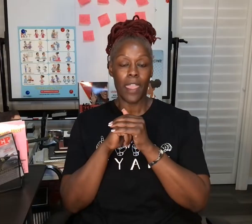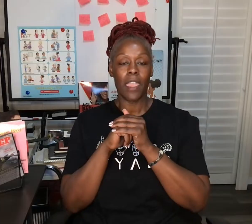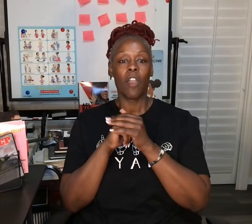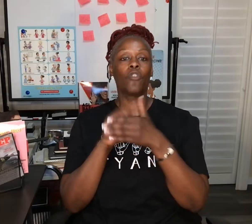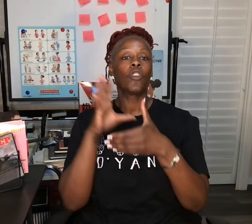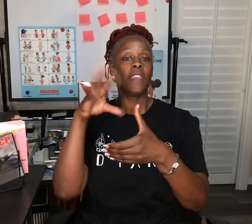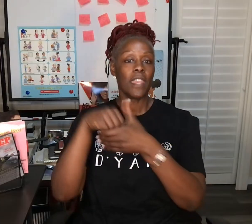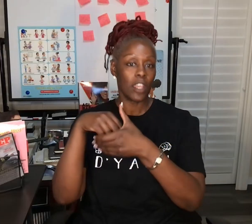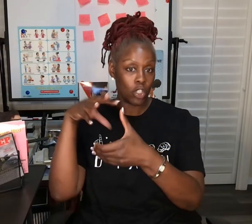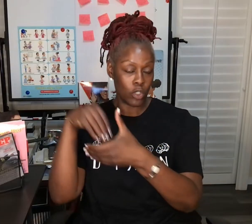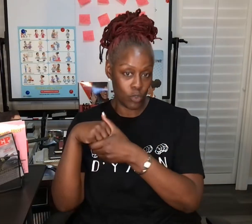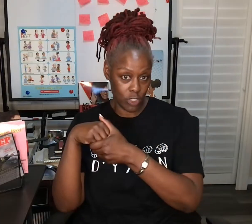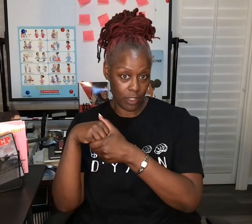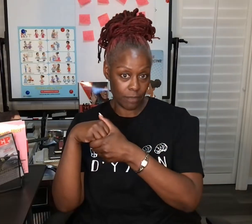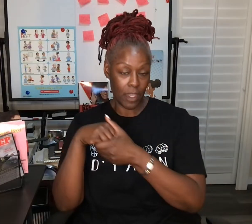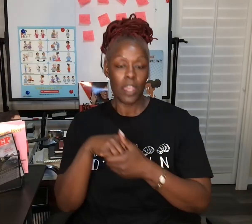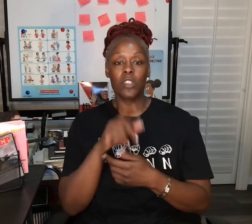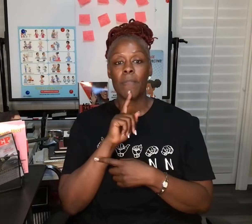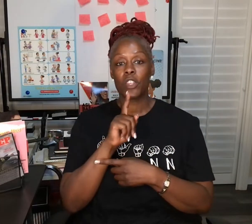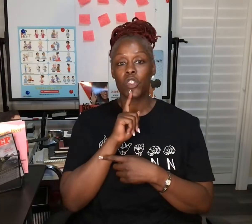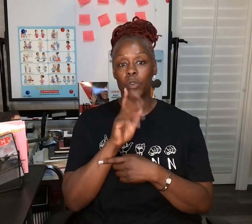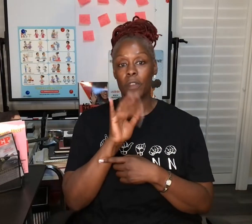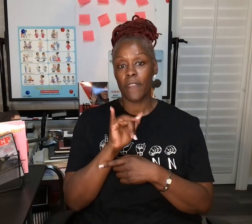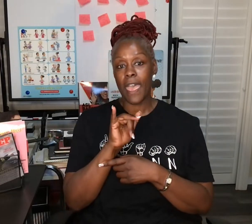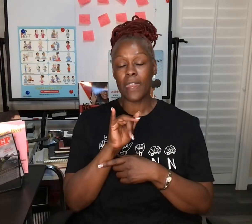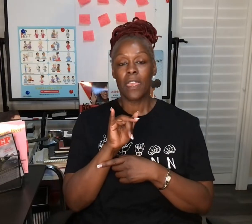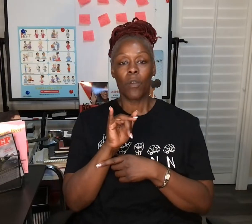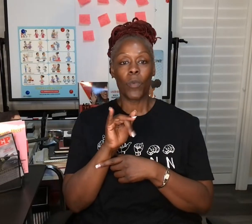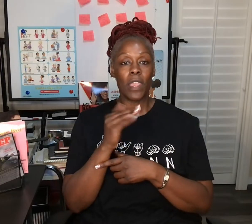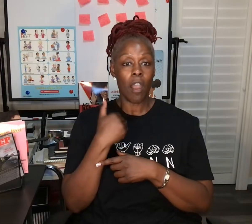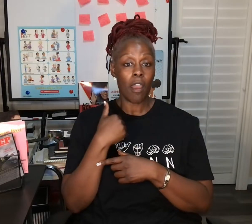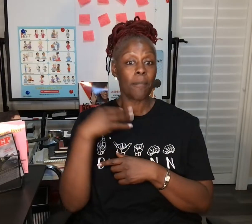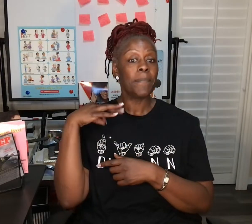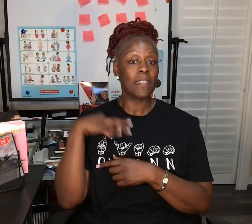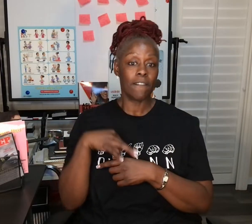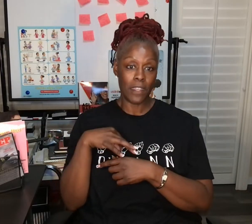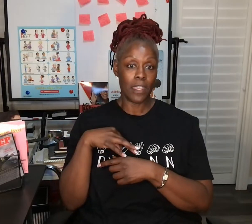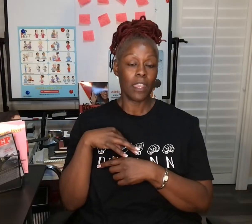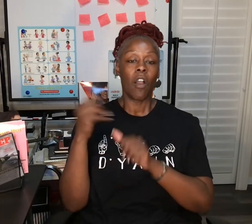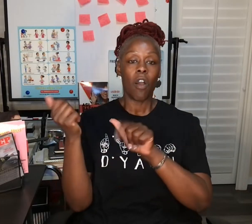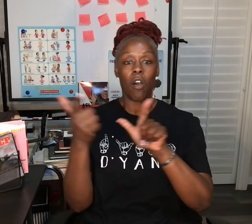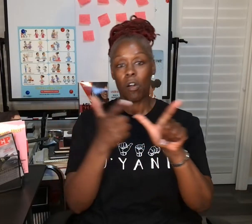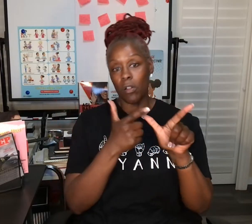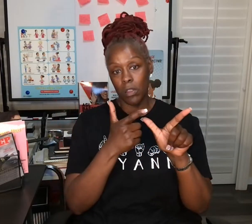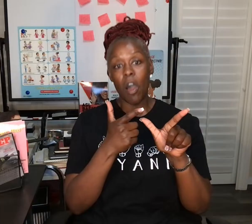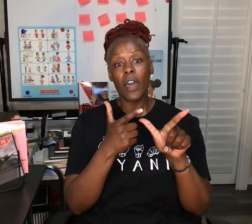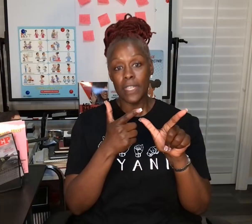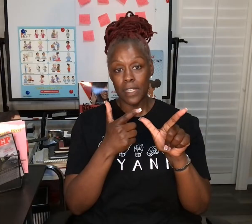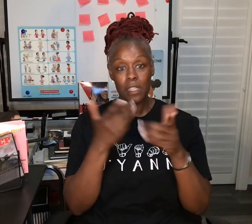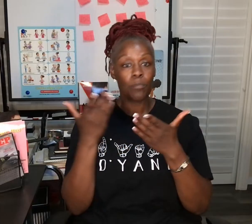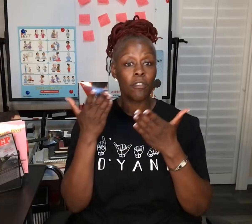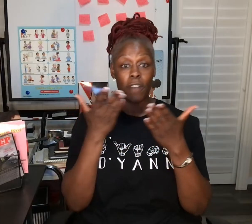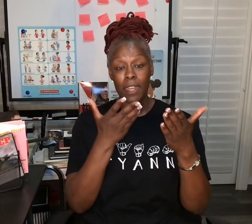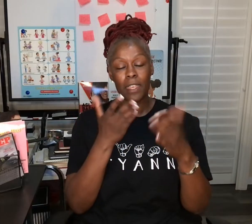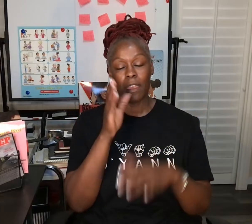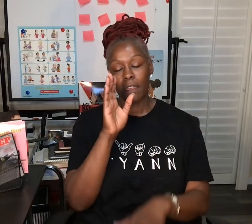okay, for the inclusion, to make sure that we are benefiting all audience and providing